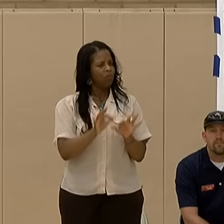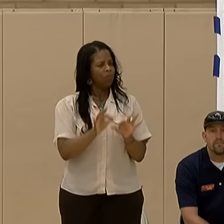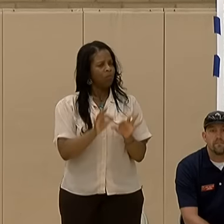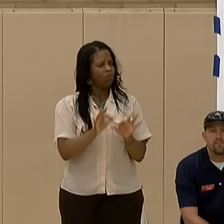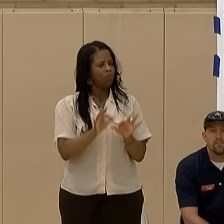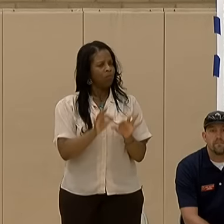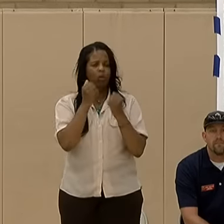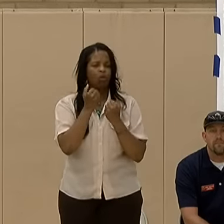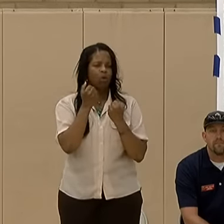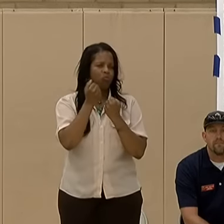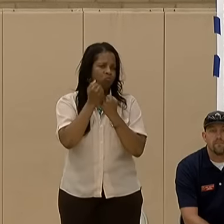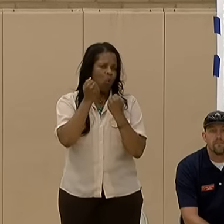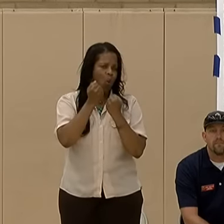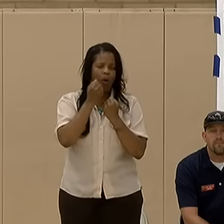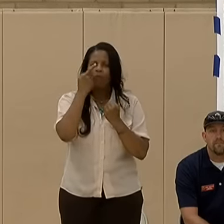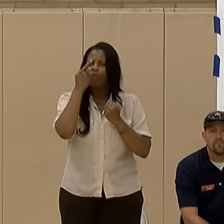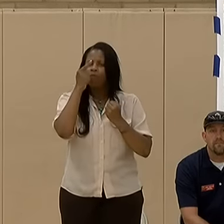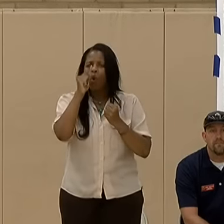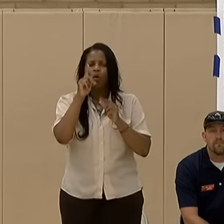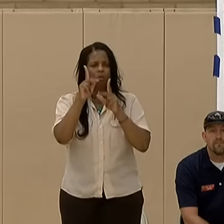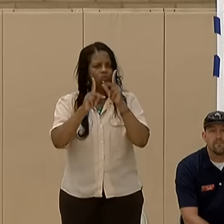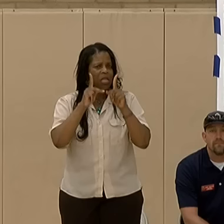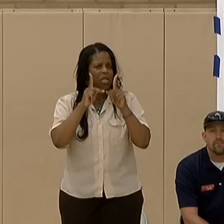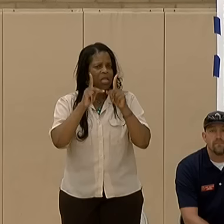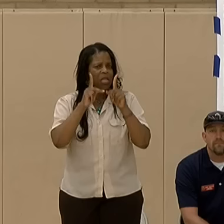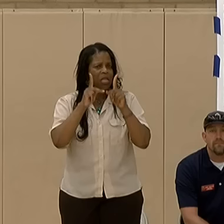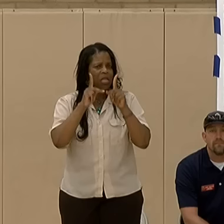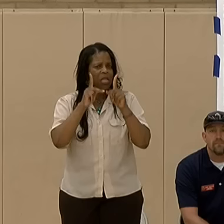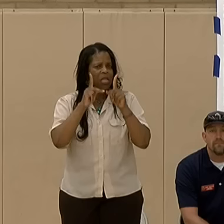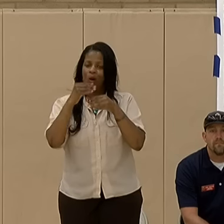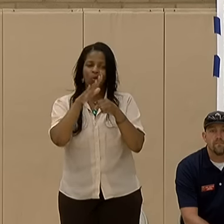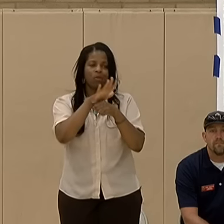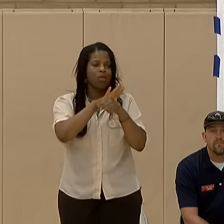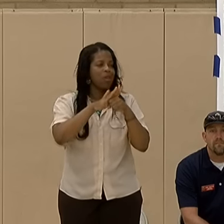with the evacuations. This is a team effort.